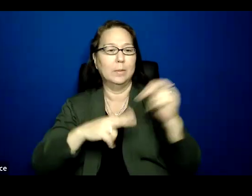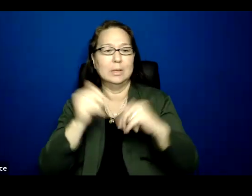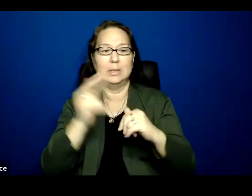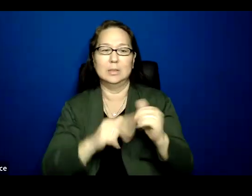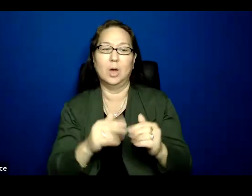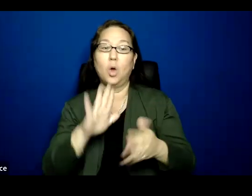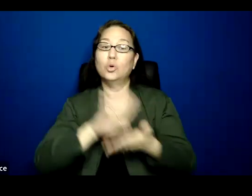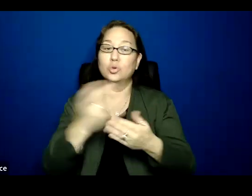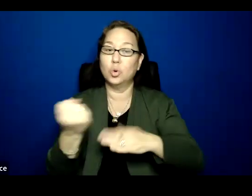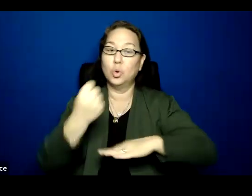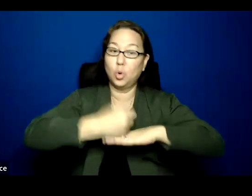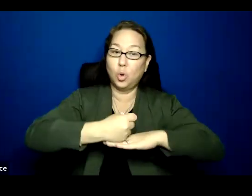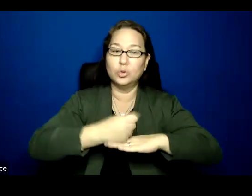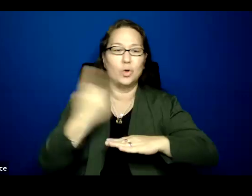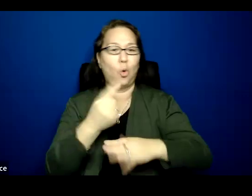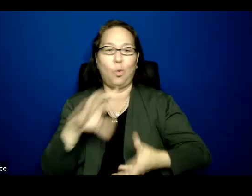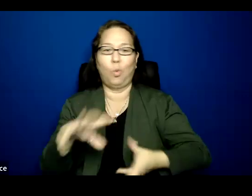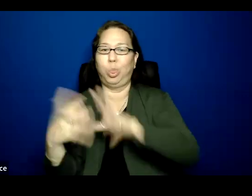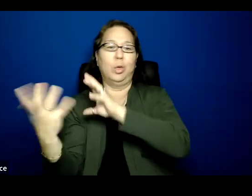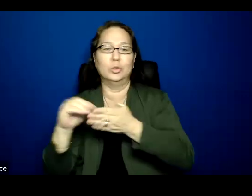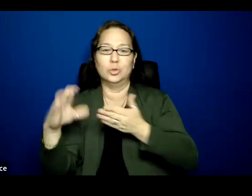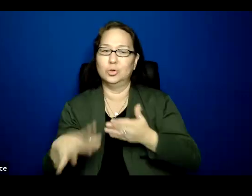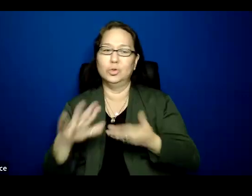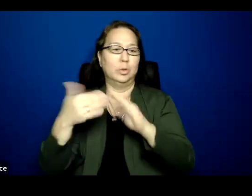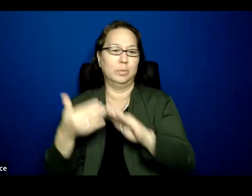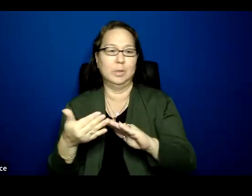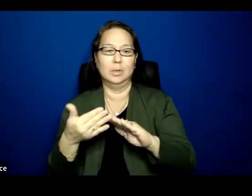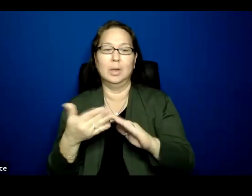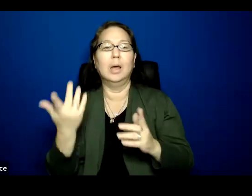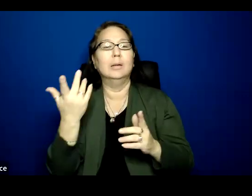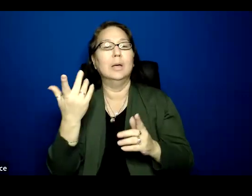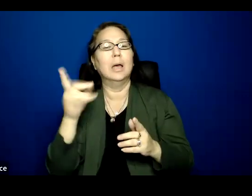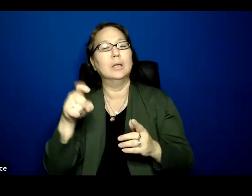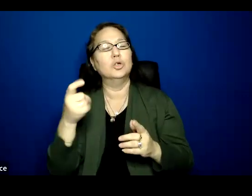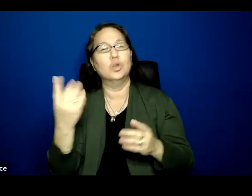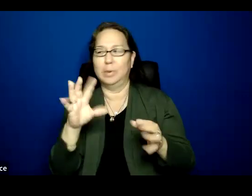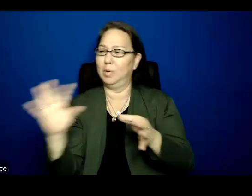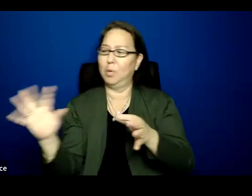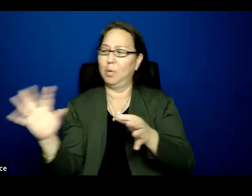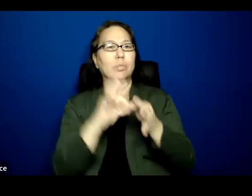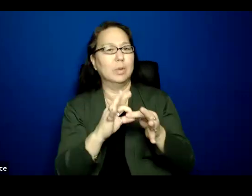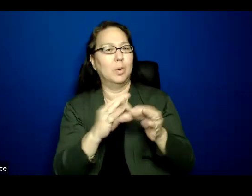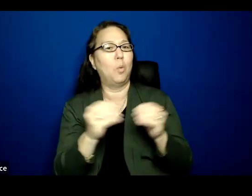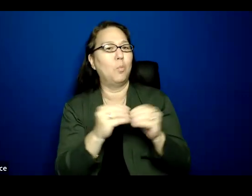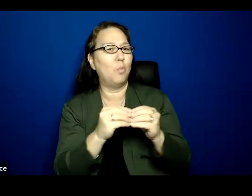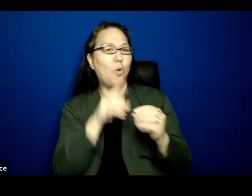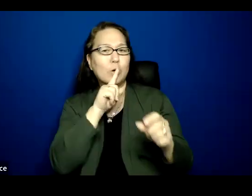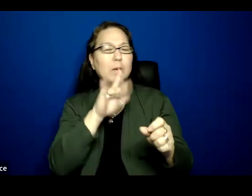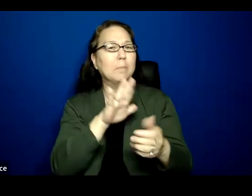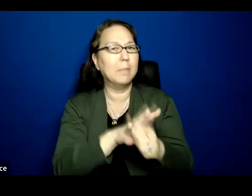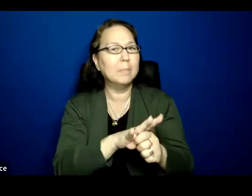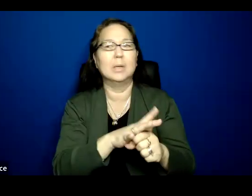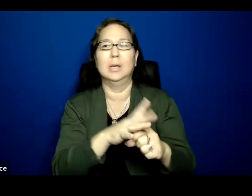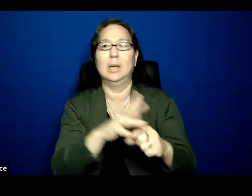officials must ensure that school closures, regardless of their rationale, are paired with a more aggressive and detailed commitment to the construction